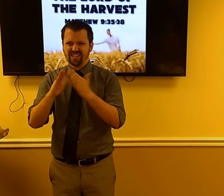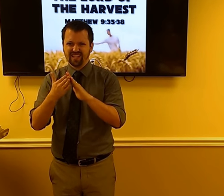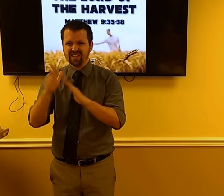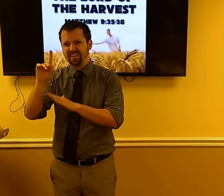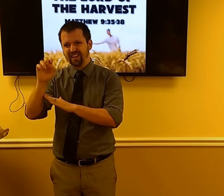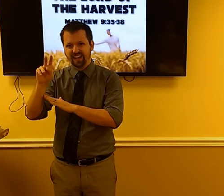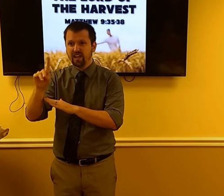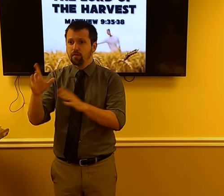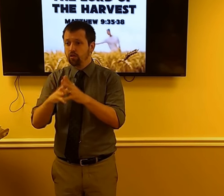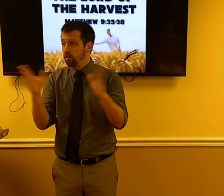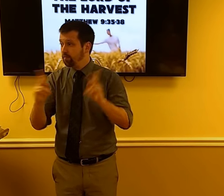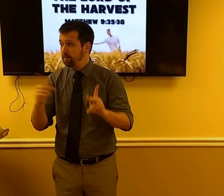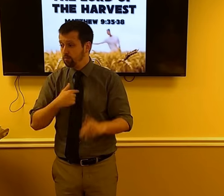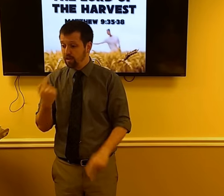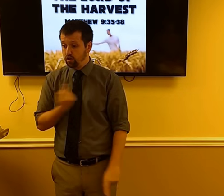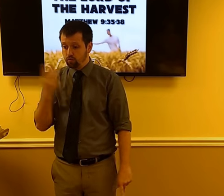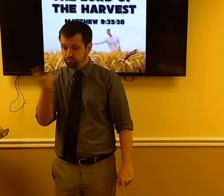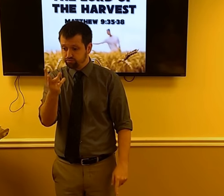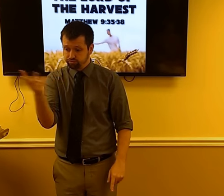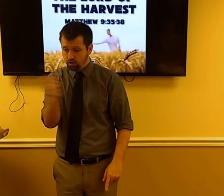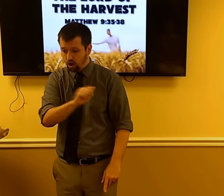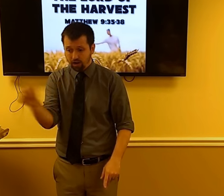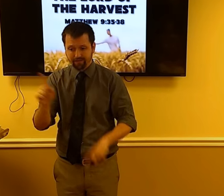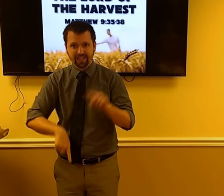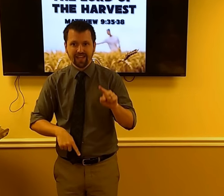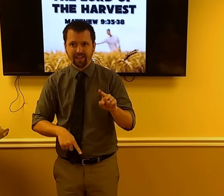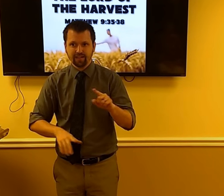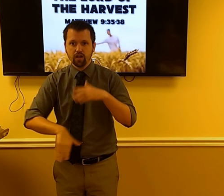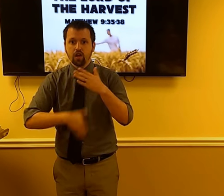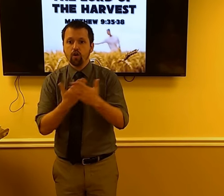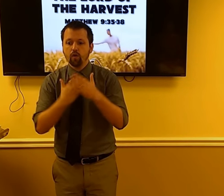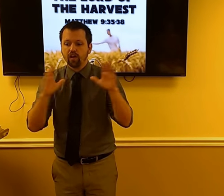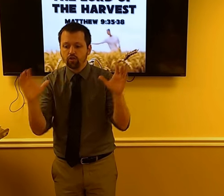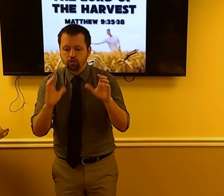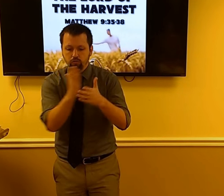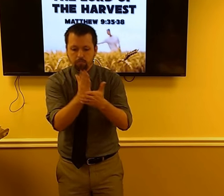City. There's a lot of people. Me alone, can't. We all do